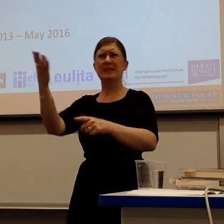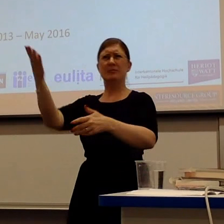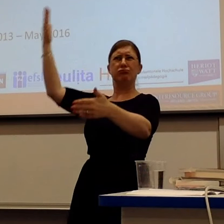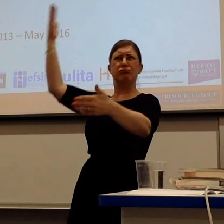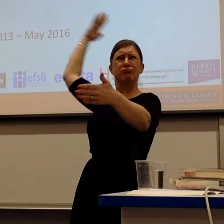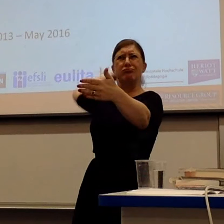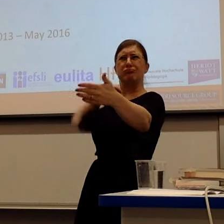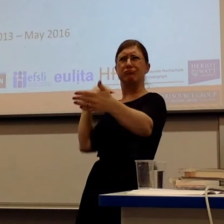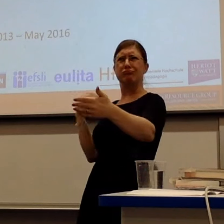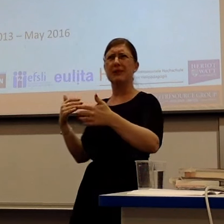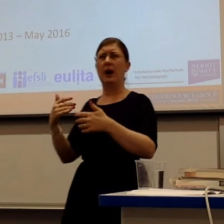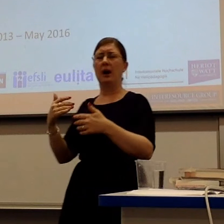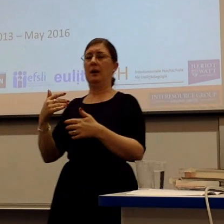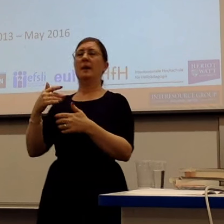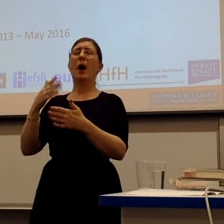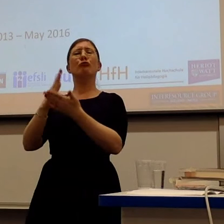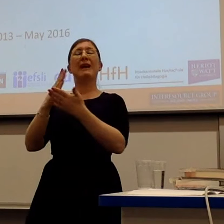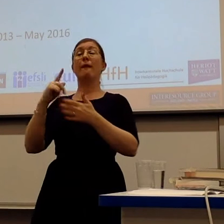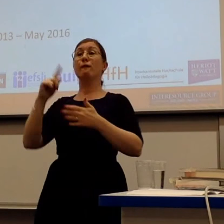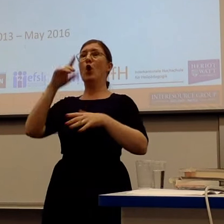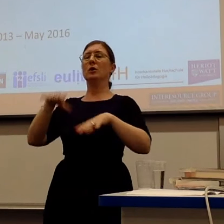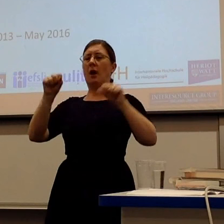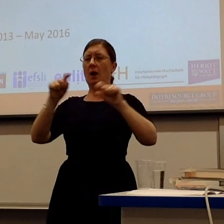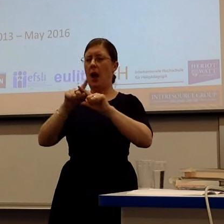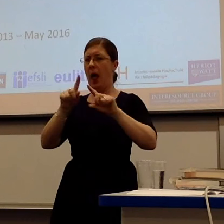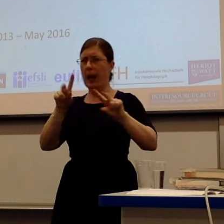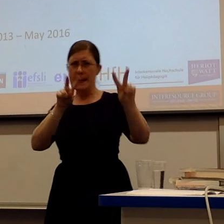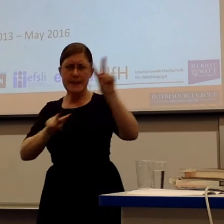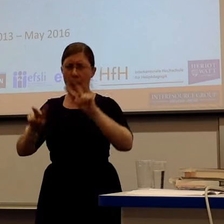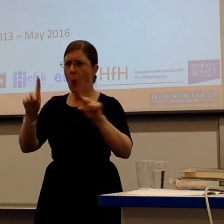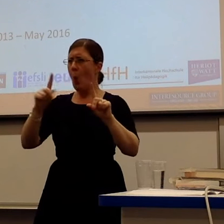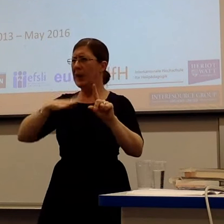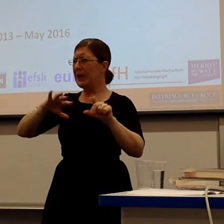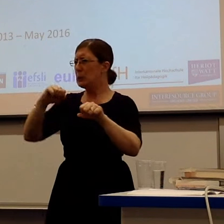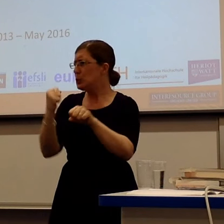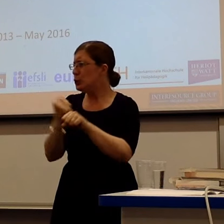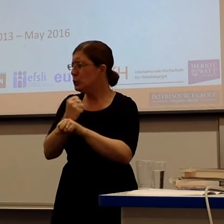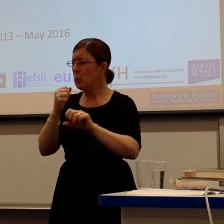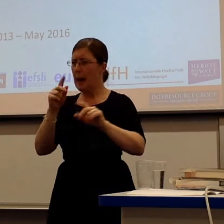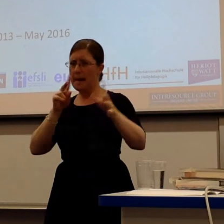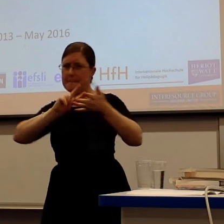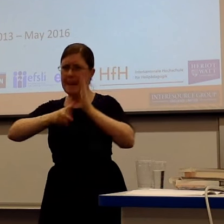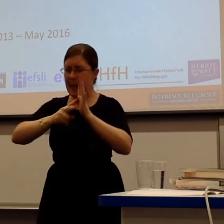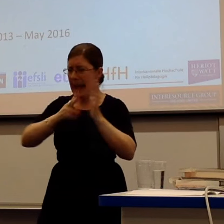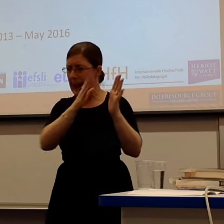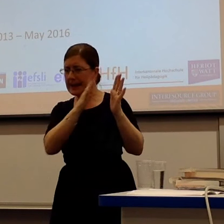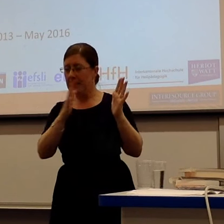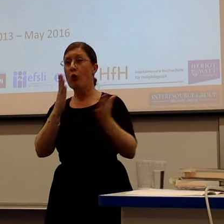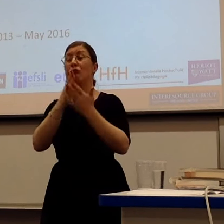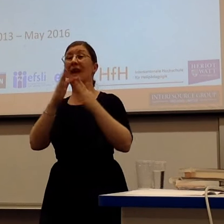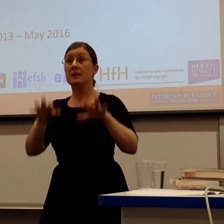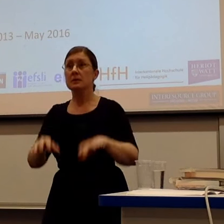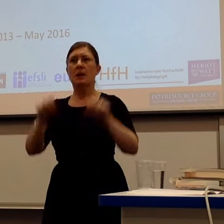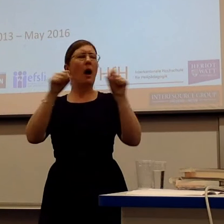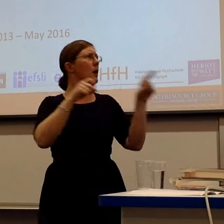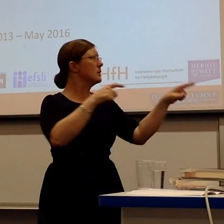December 2013, that's a while ago. We're nearly the 2-year mark. But the beginning of the project was really about scoping and feasibility.